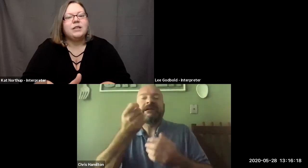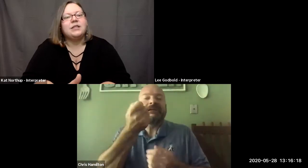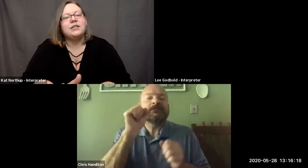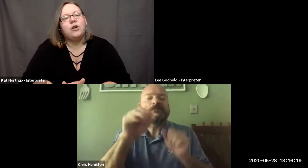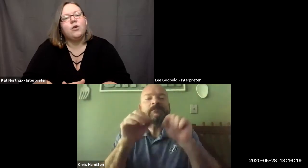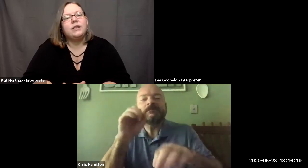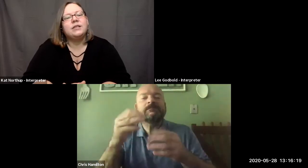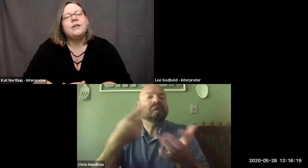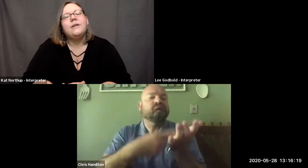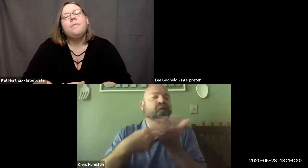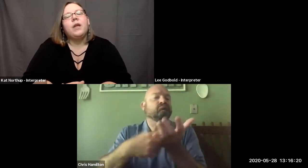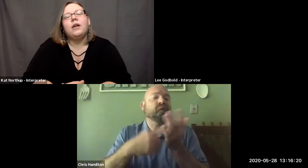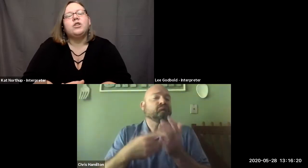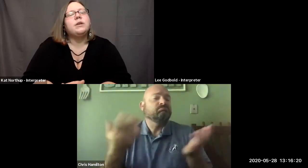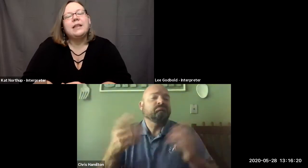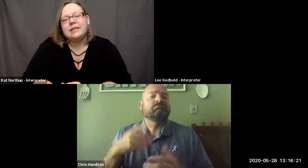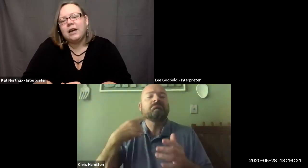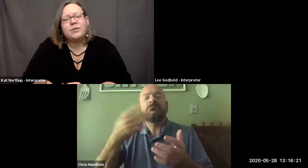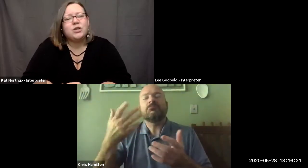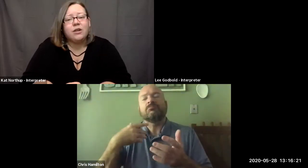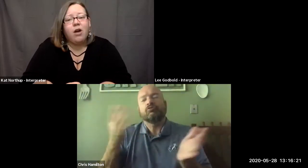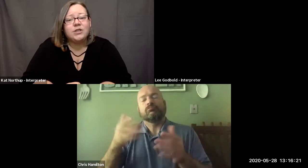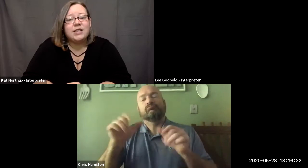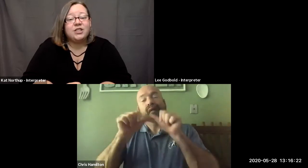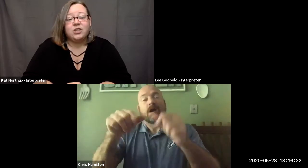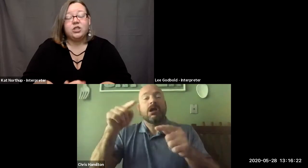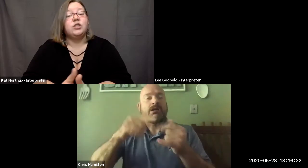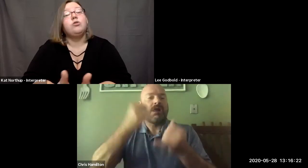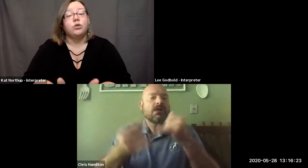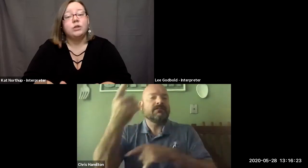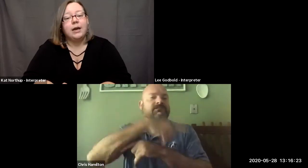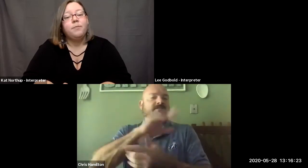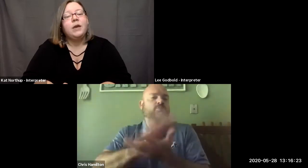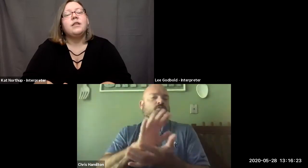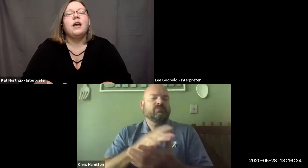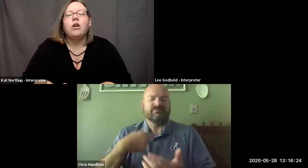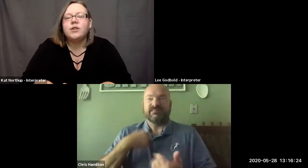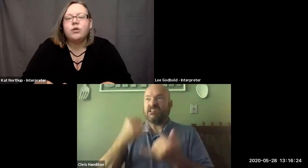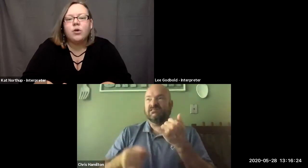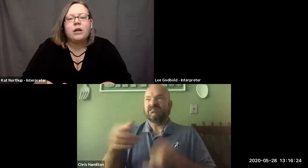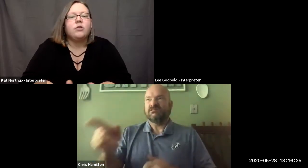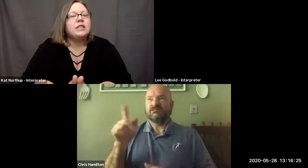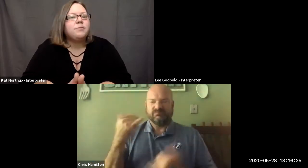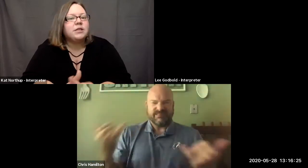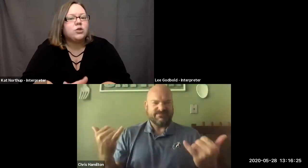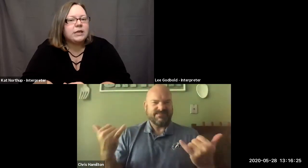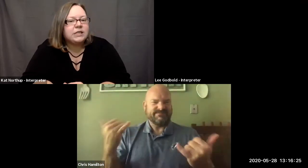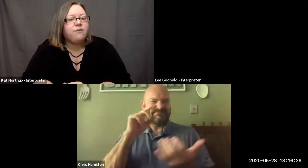And so it's during that time, during the conversation and just social time, they also throw out little tips and tricks for